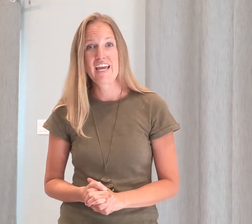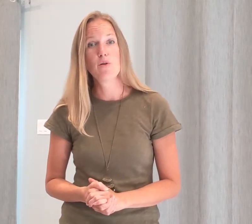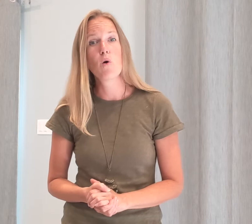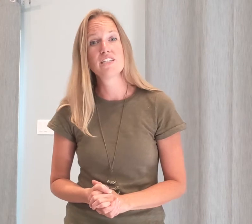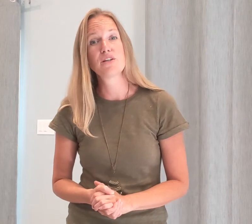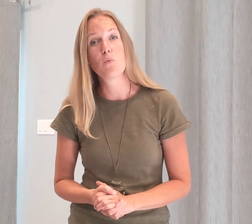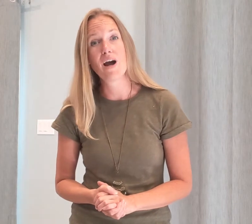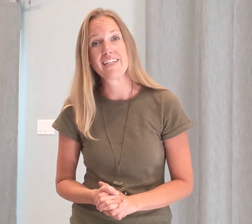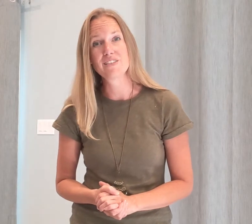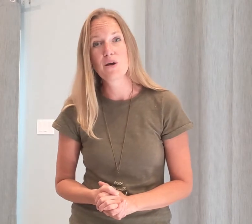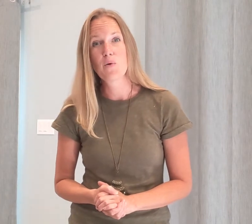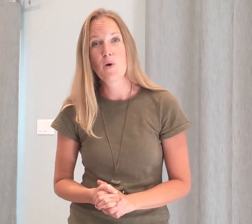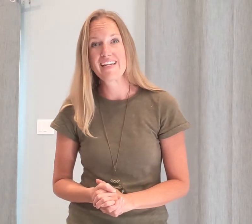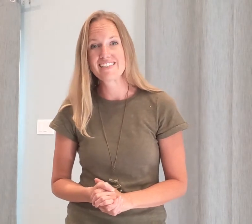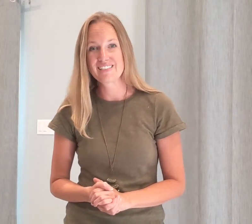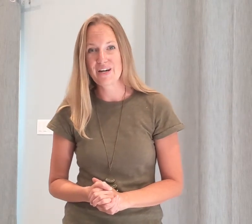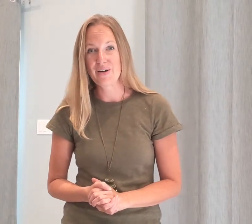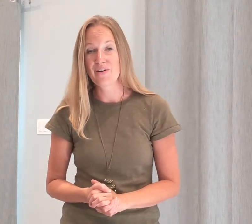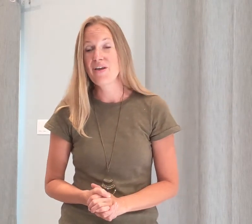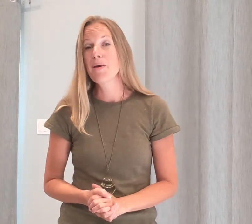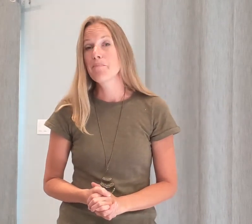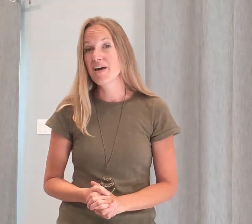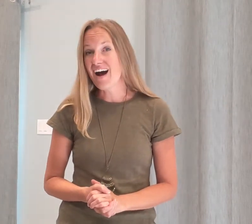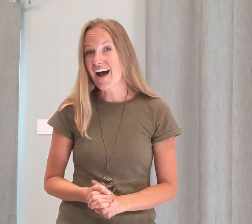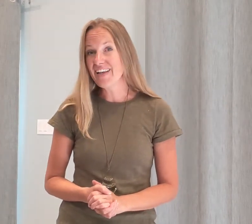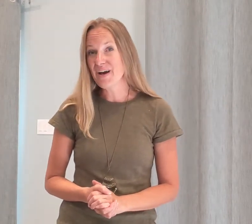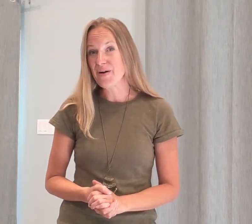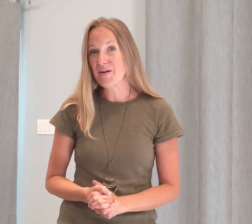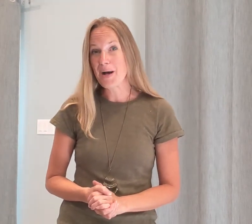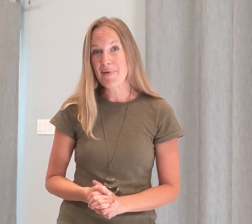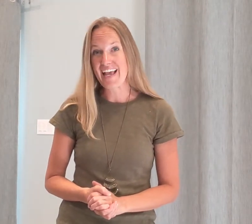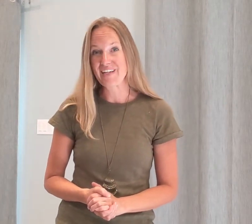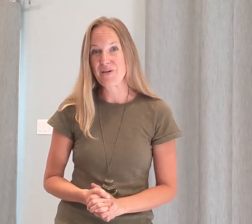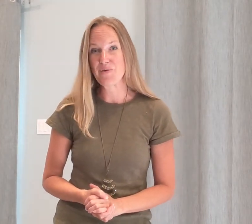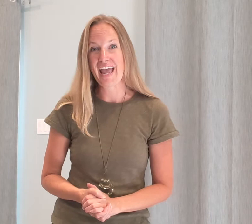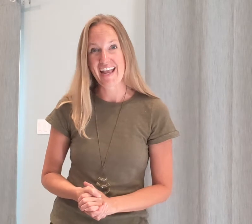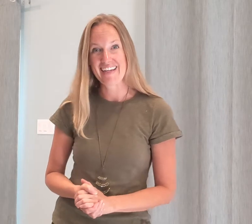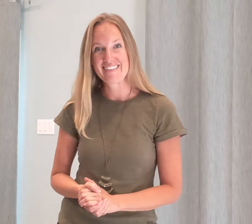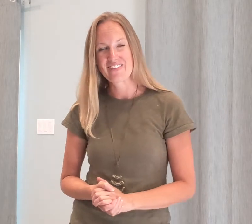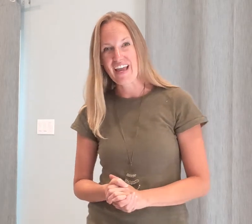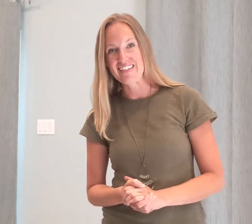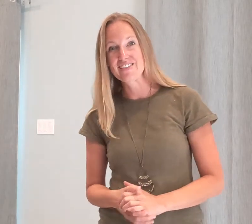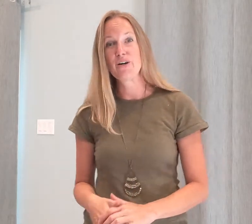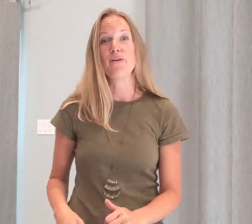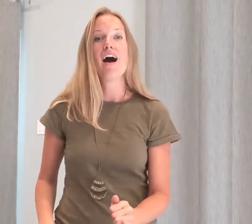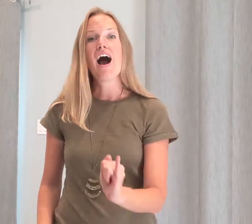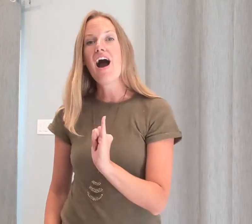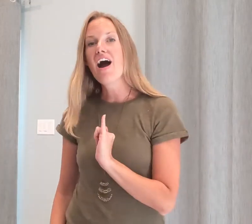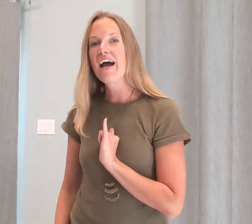and wash it white as snow, but I know a man who can. Okay, so you're